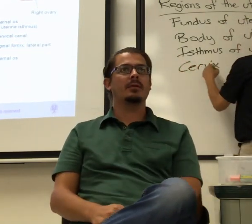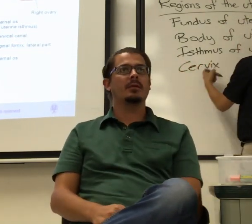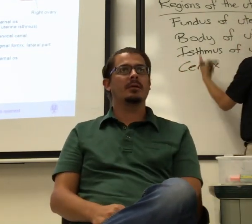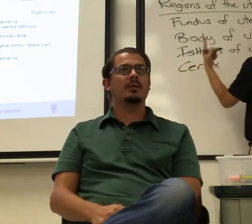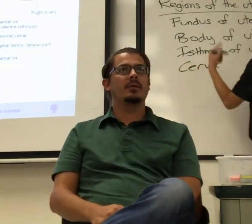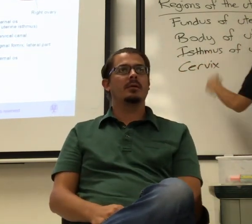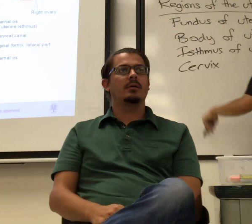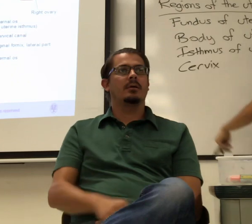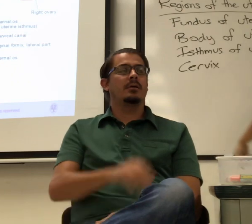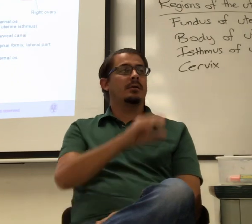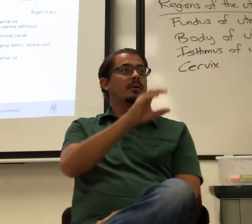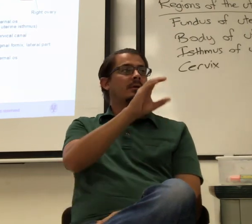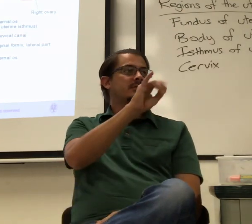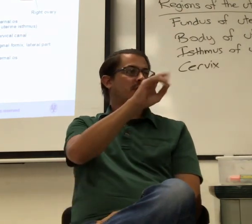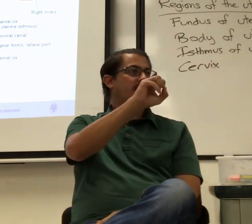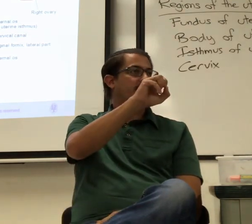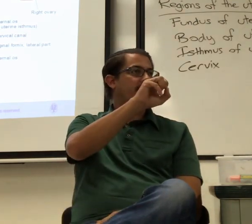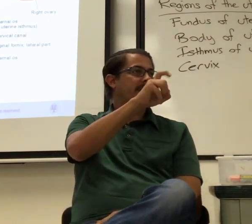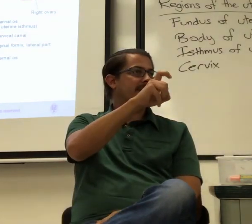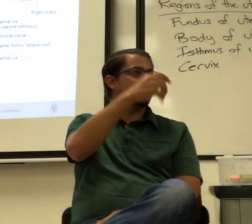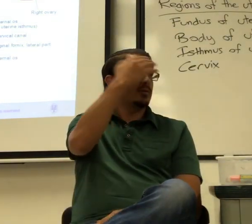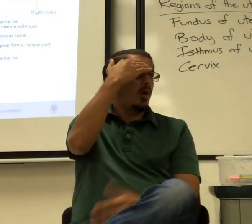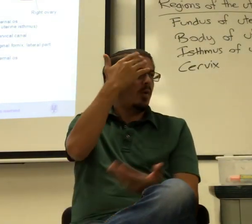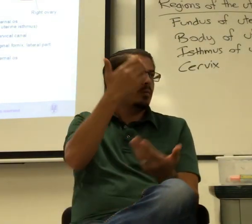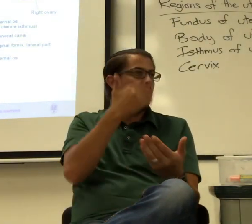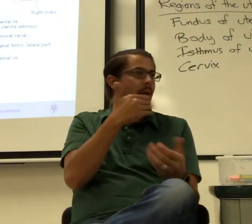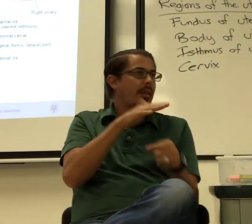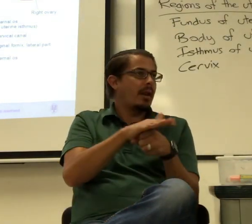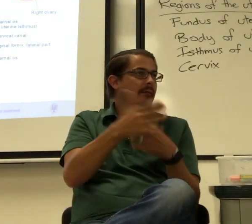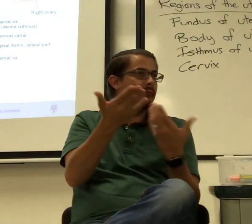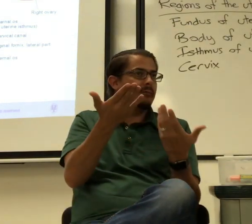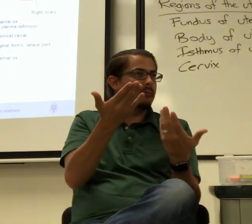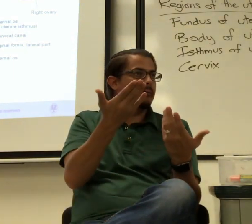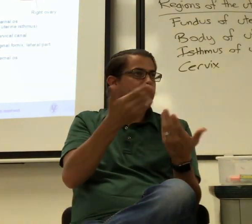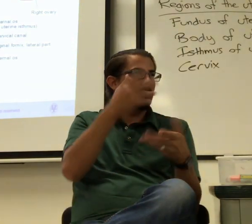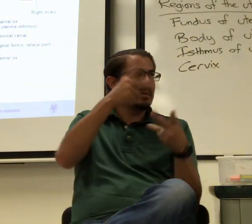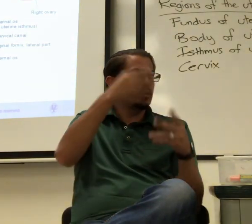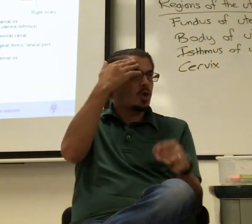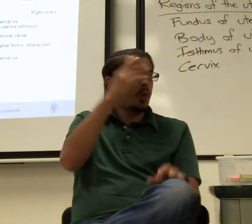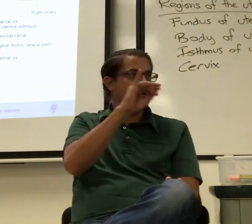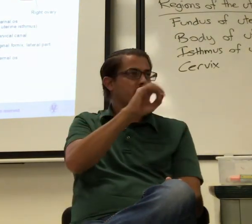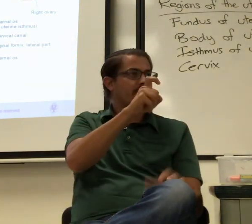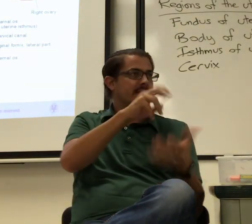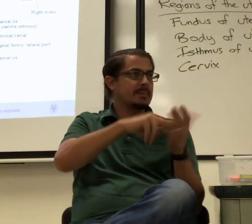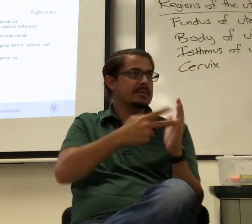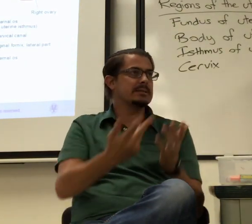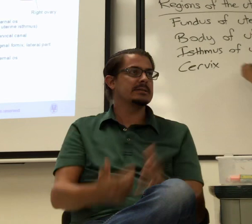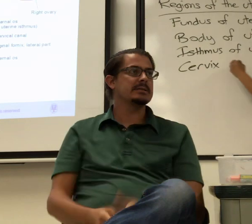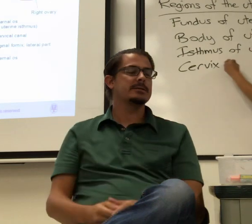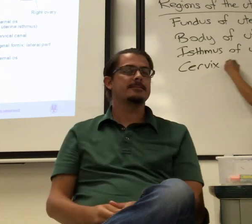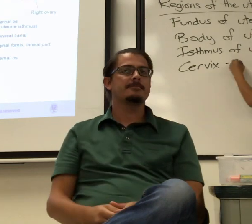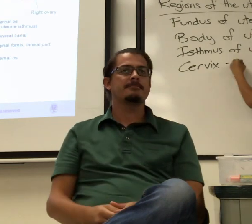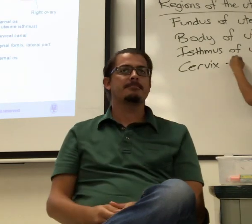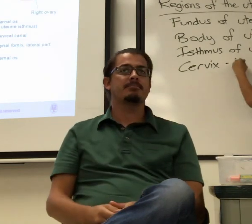Cervix is known well enough. You don't have to say cervix of uterus. People know what the cervix is.